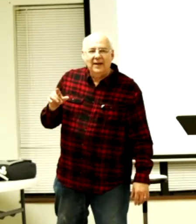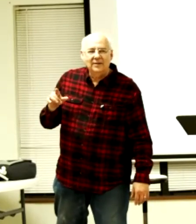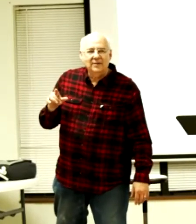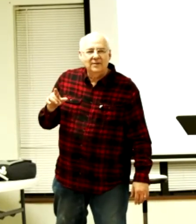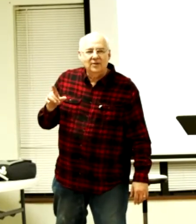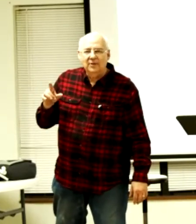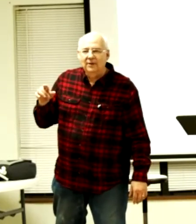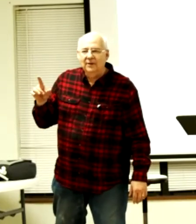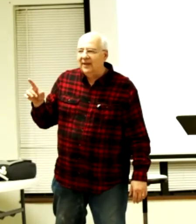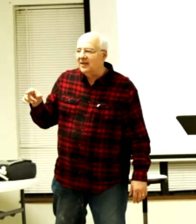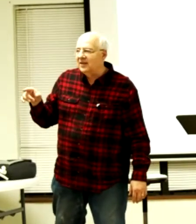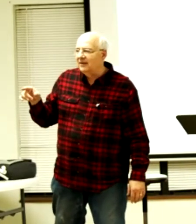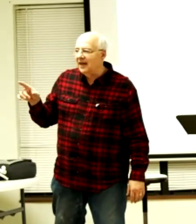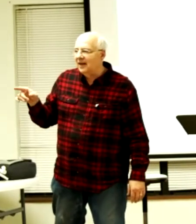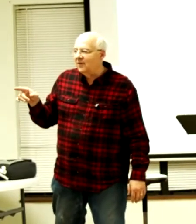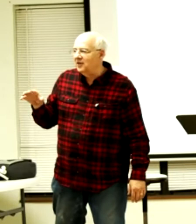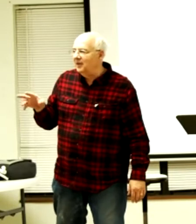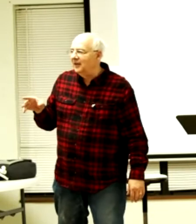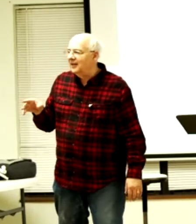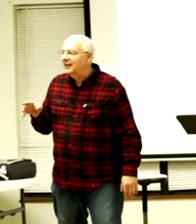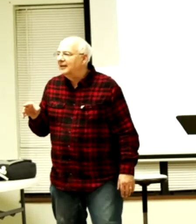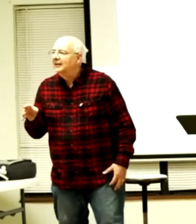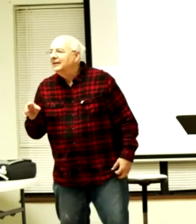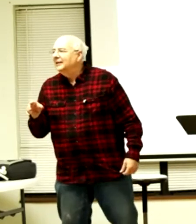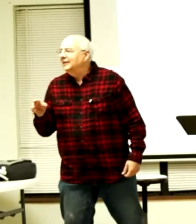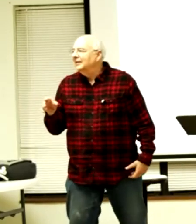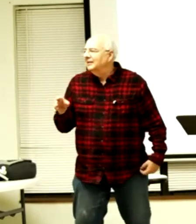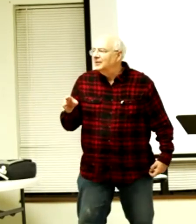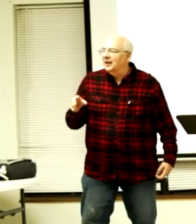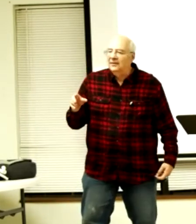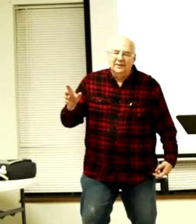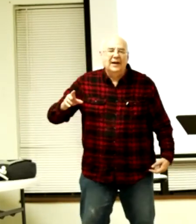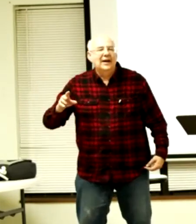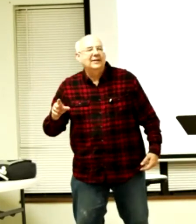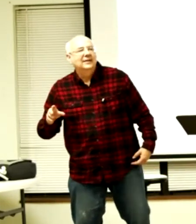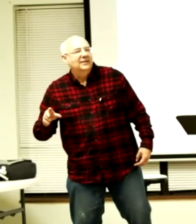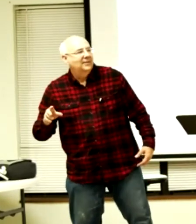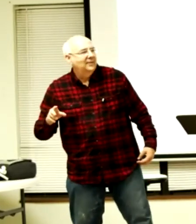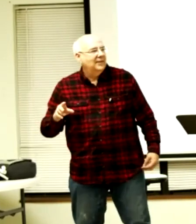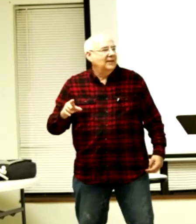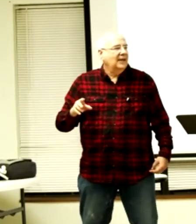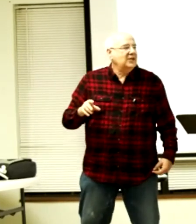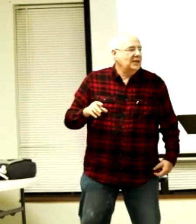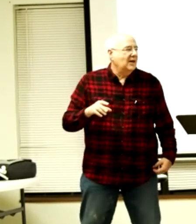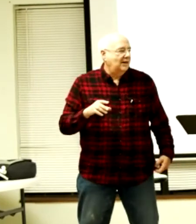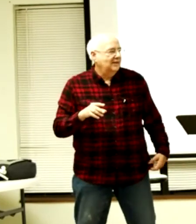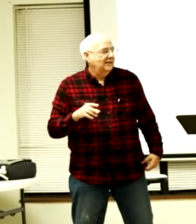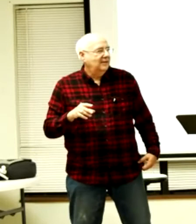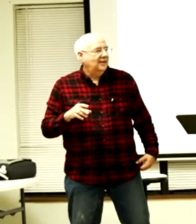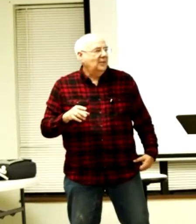fox jumped over the lazy cow or something like that? Whatever. All right. Lazy dog. What